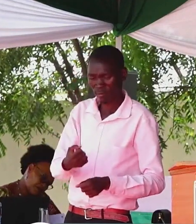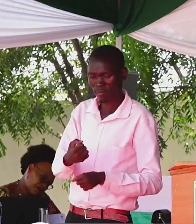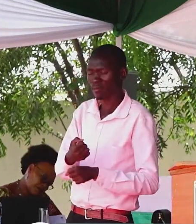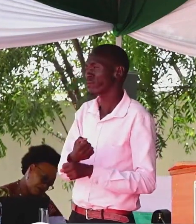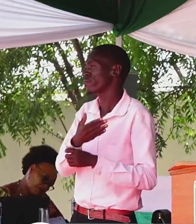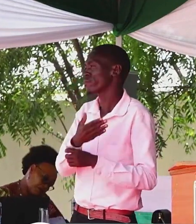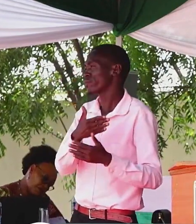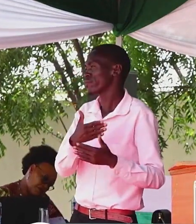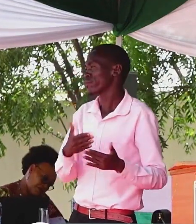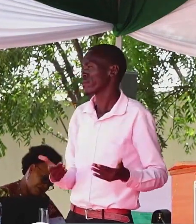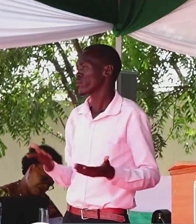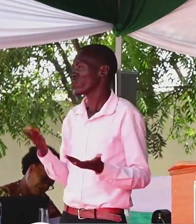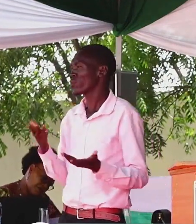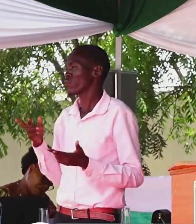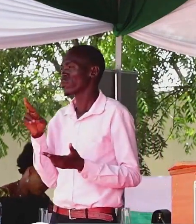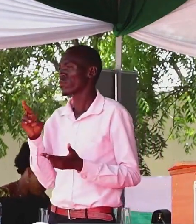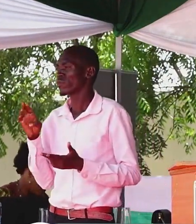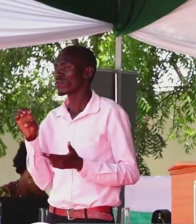Where is Rachel?